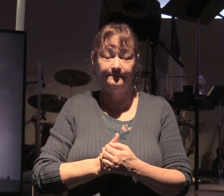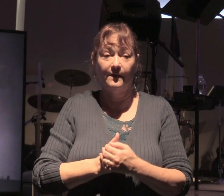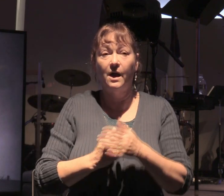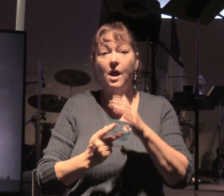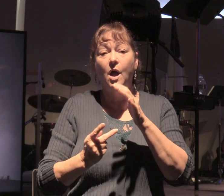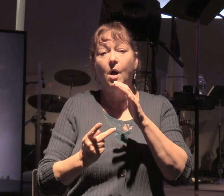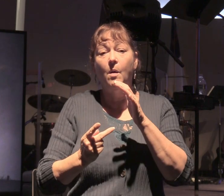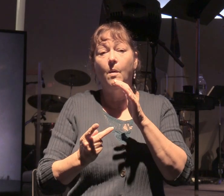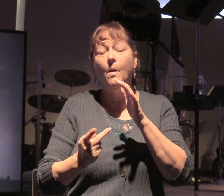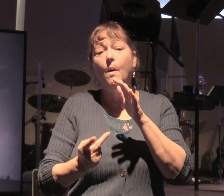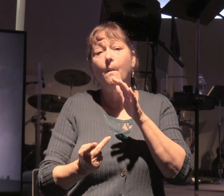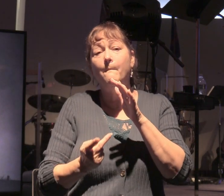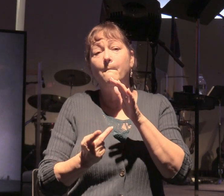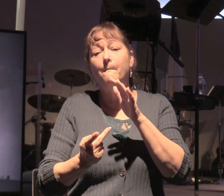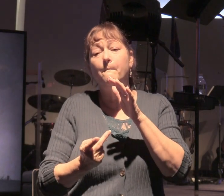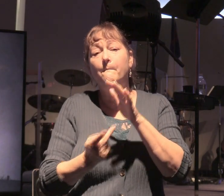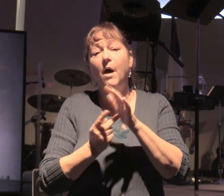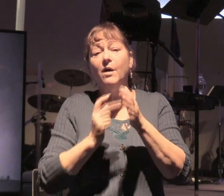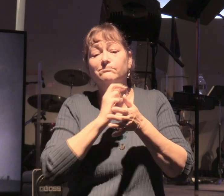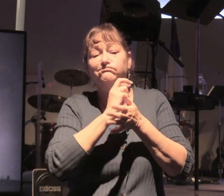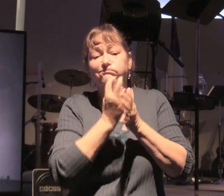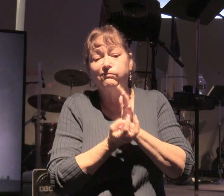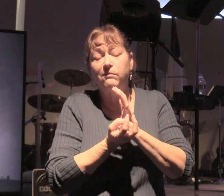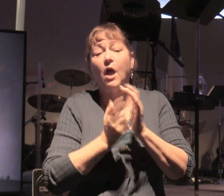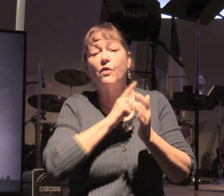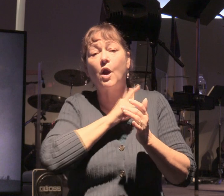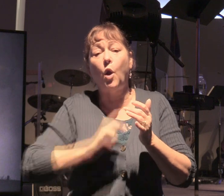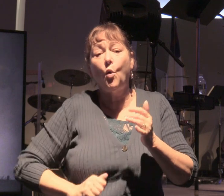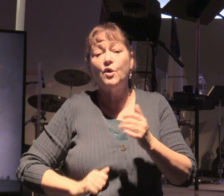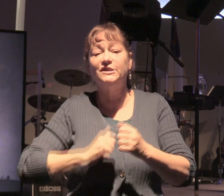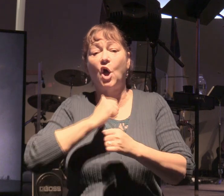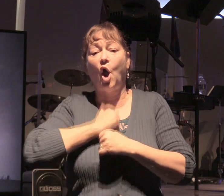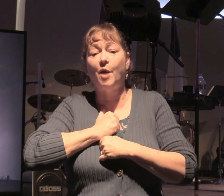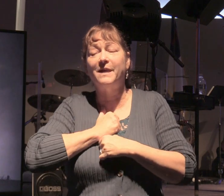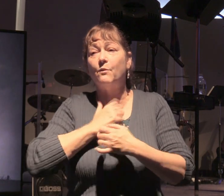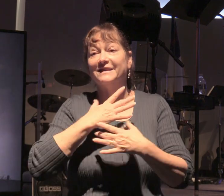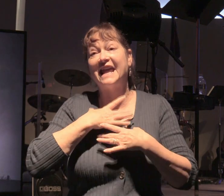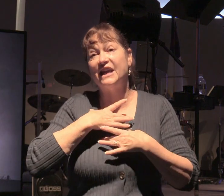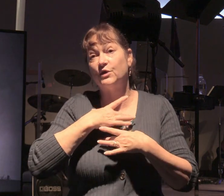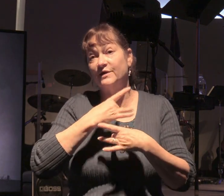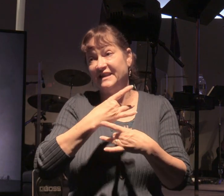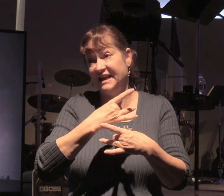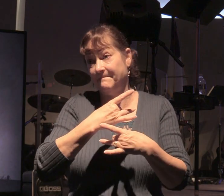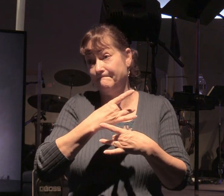Paul's induction into the Lord's army was certainly arresting.